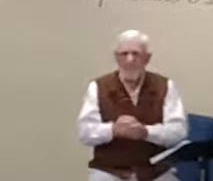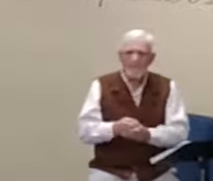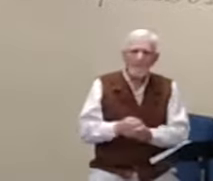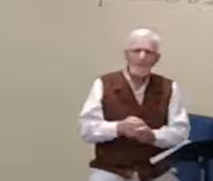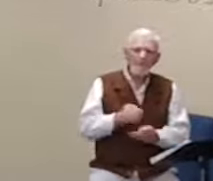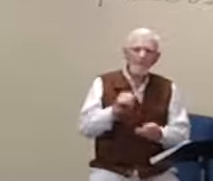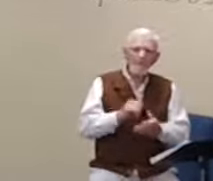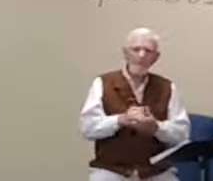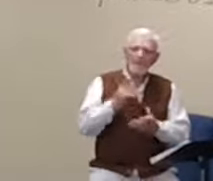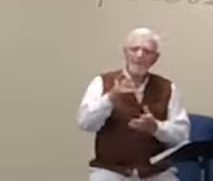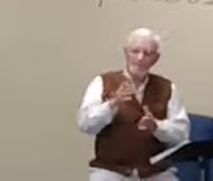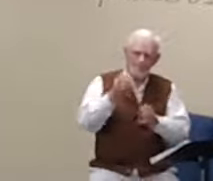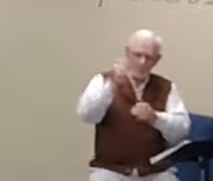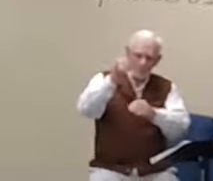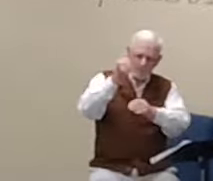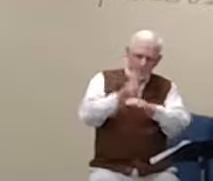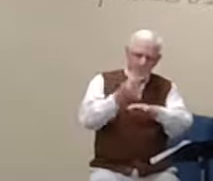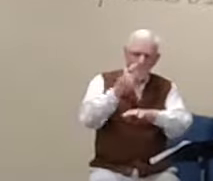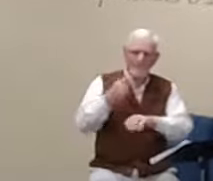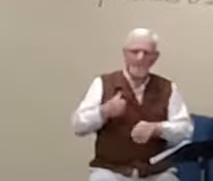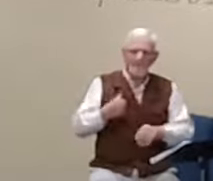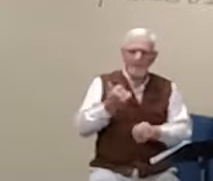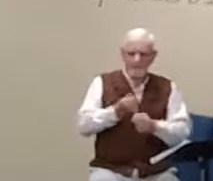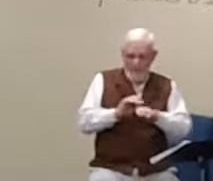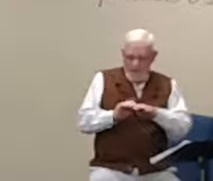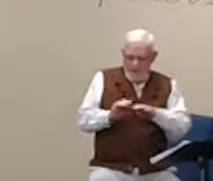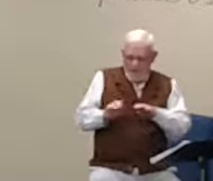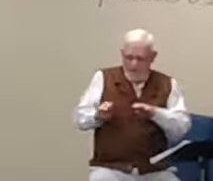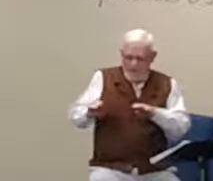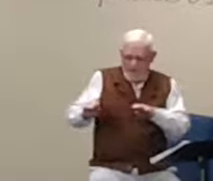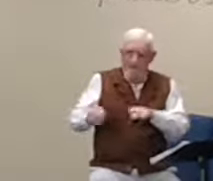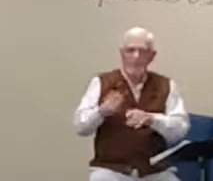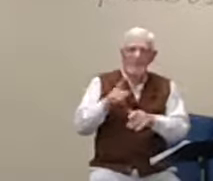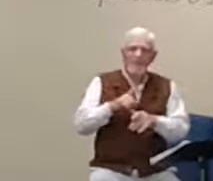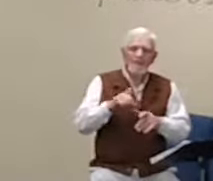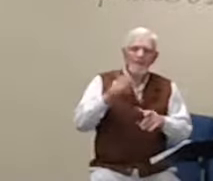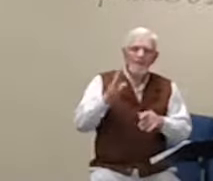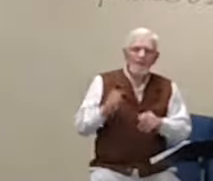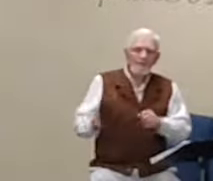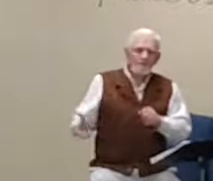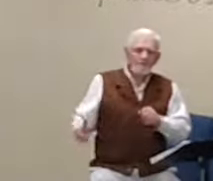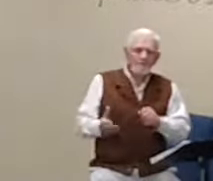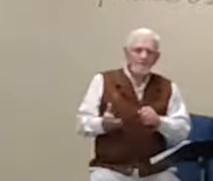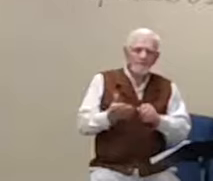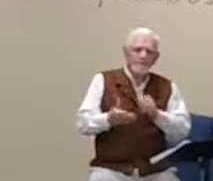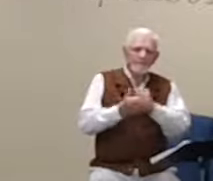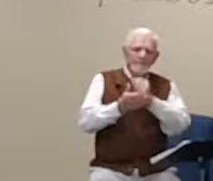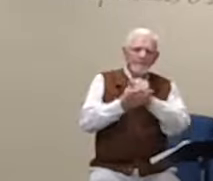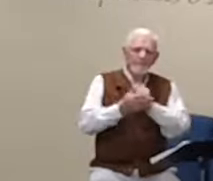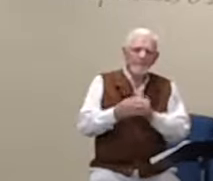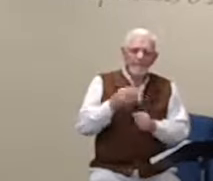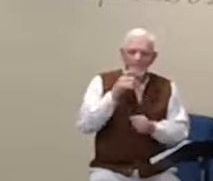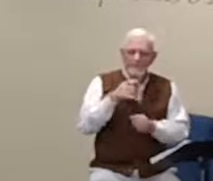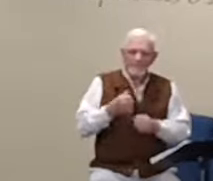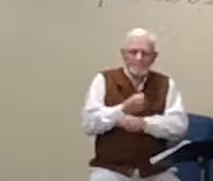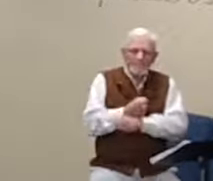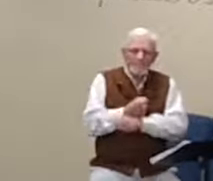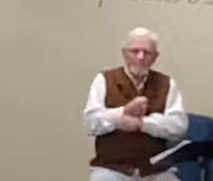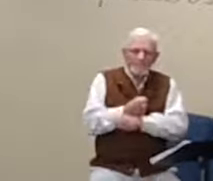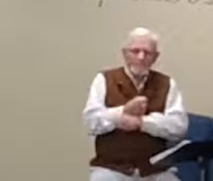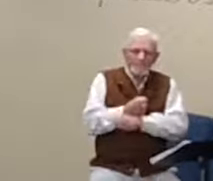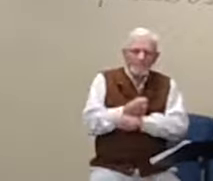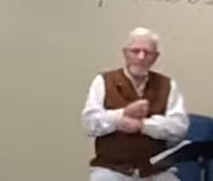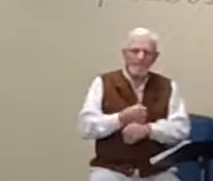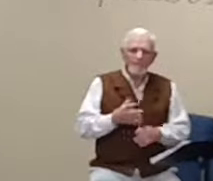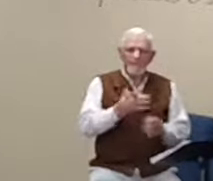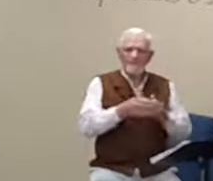have set for me. Get off of that course, the Lord will help you. The will of God is not a straitjacket. The will of God is the leading of a